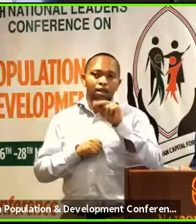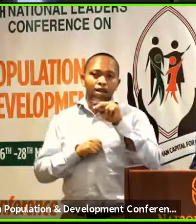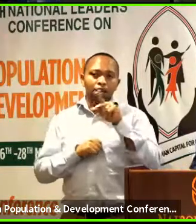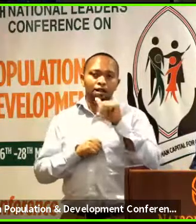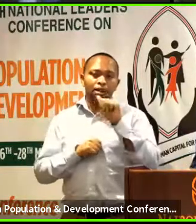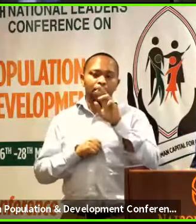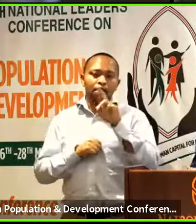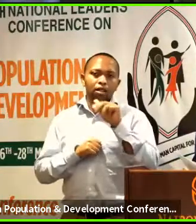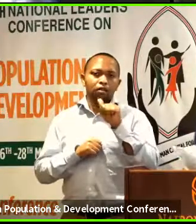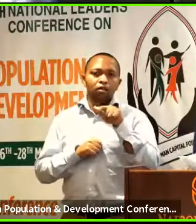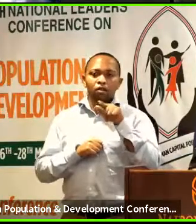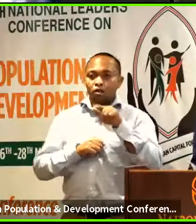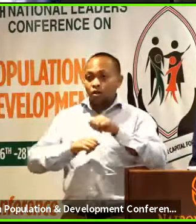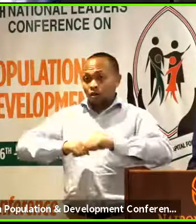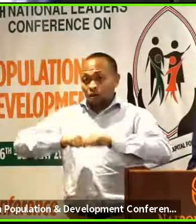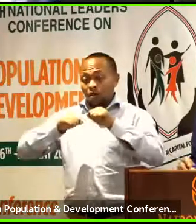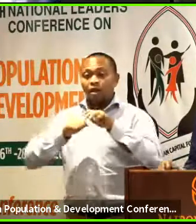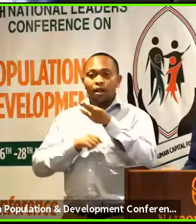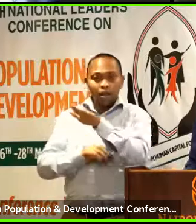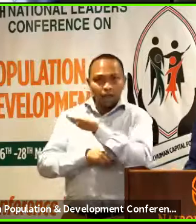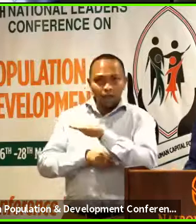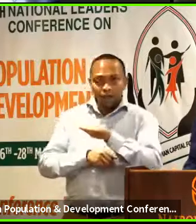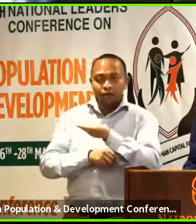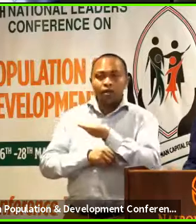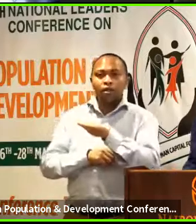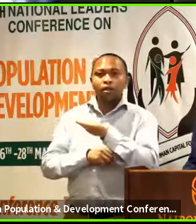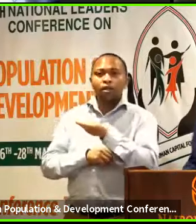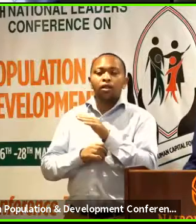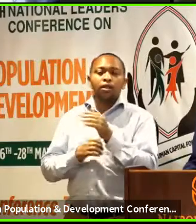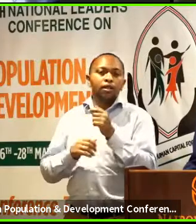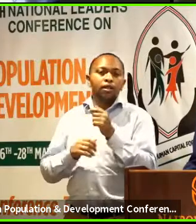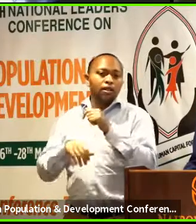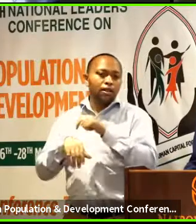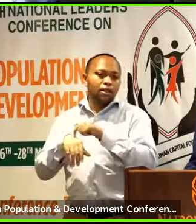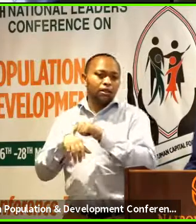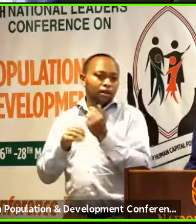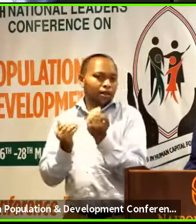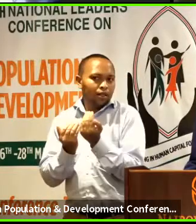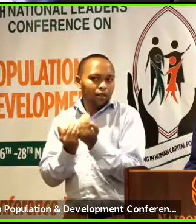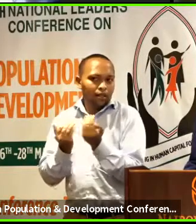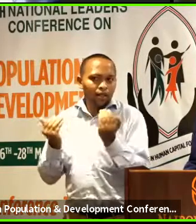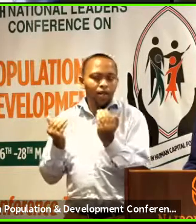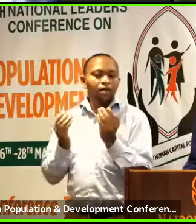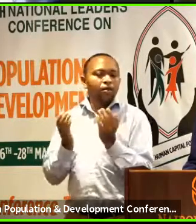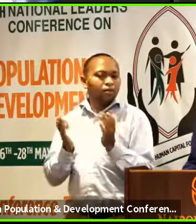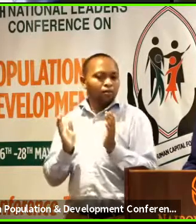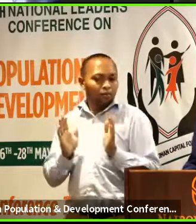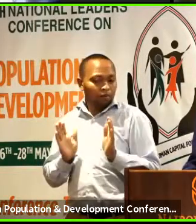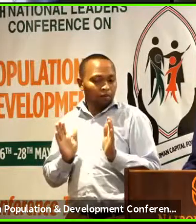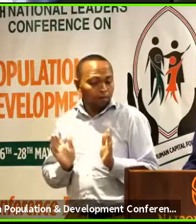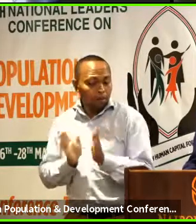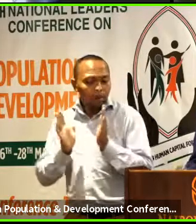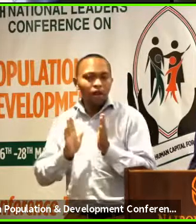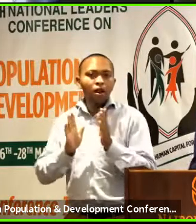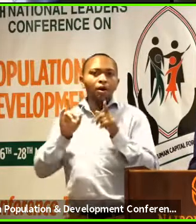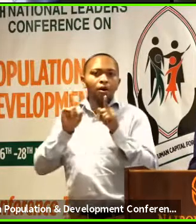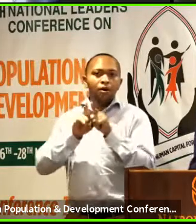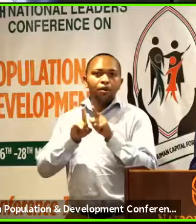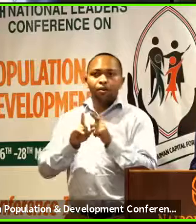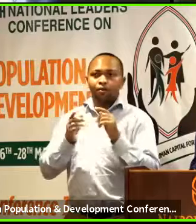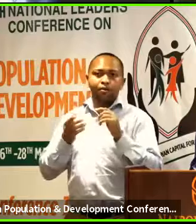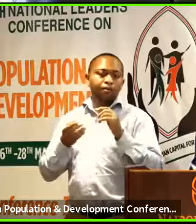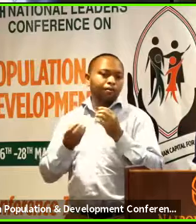That was the chair of the session on childhood morbidity and mortality. He had given